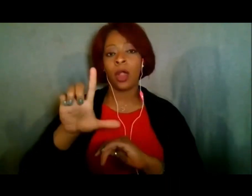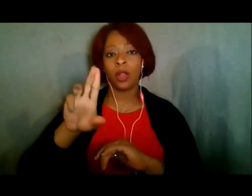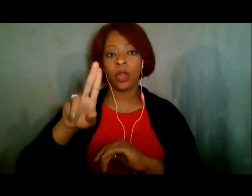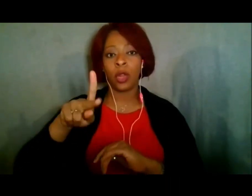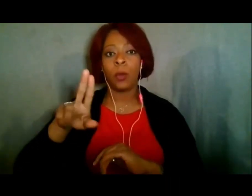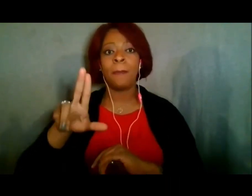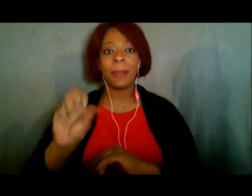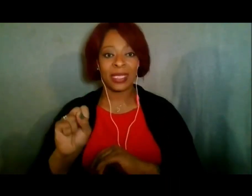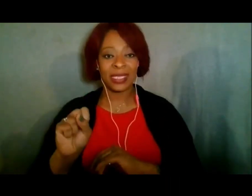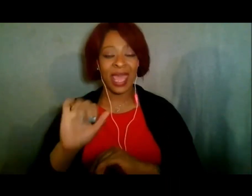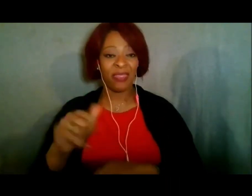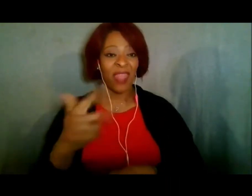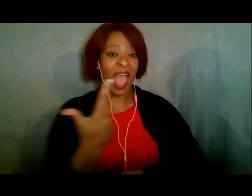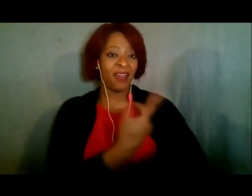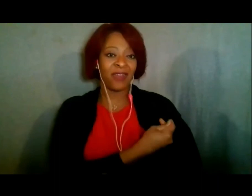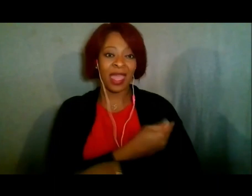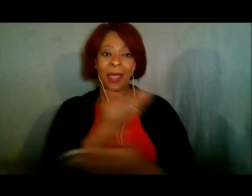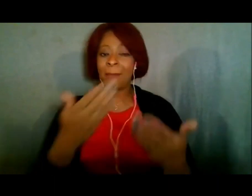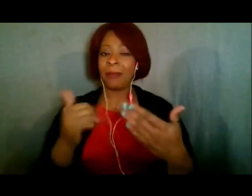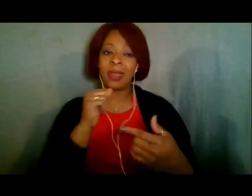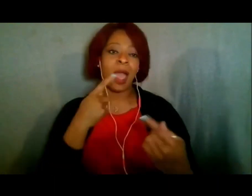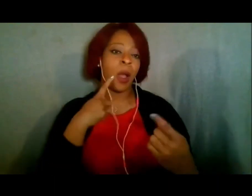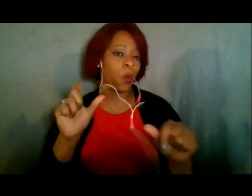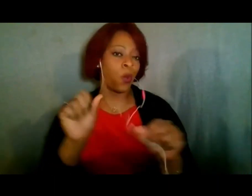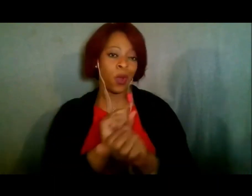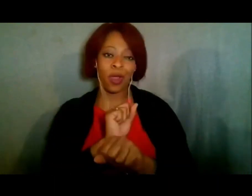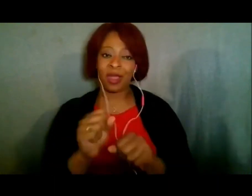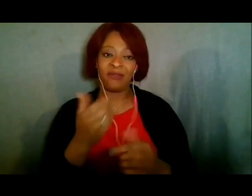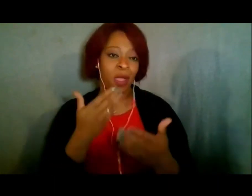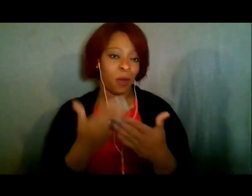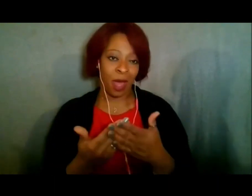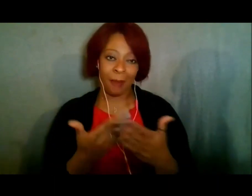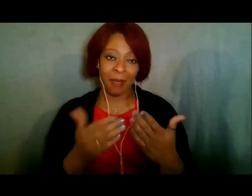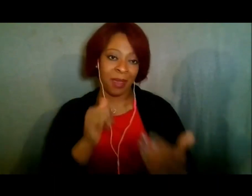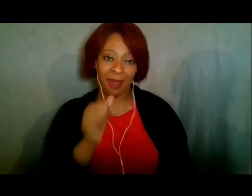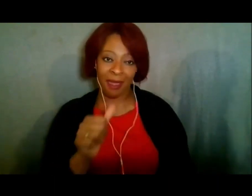the vaccines probably won't work as well.